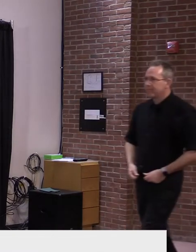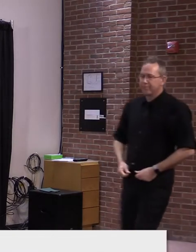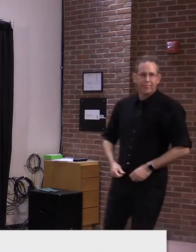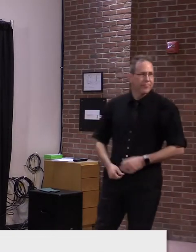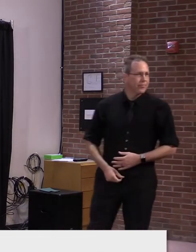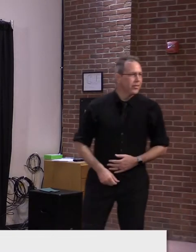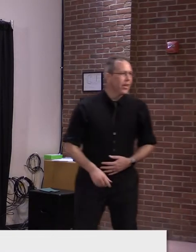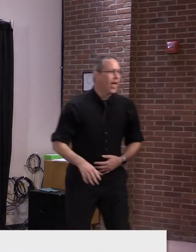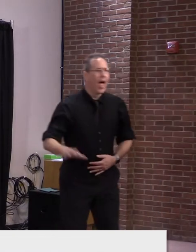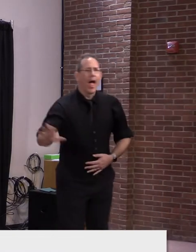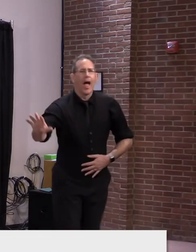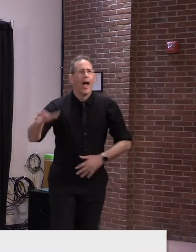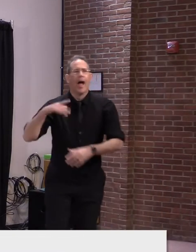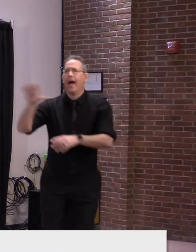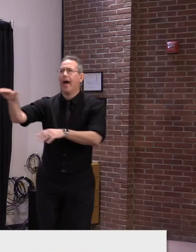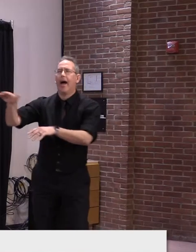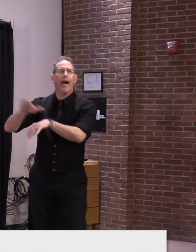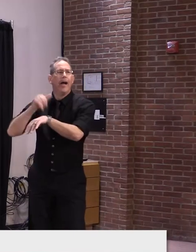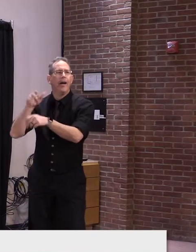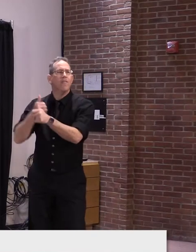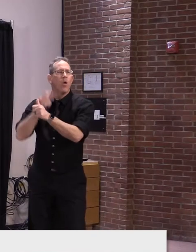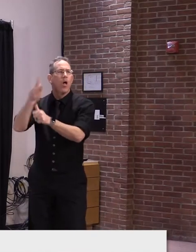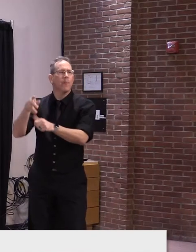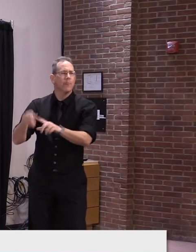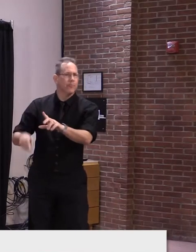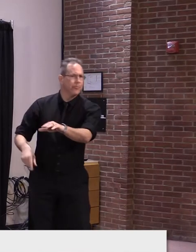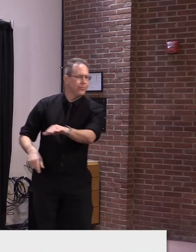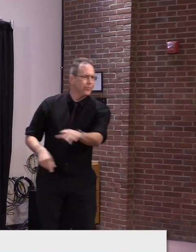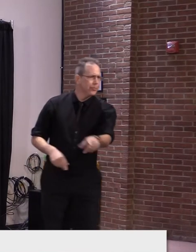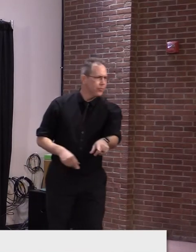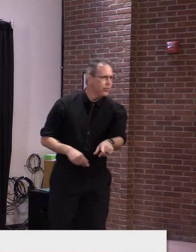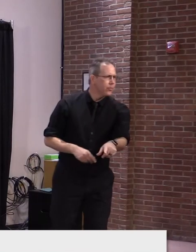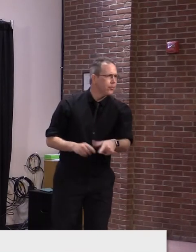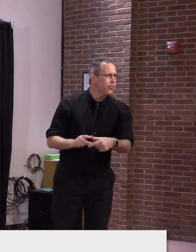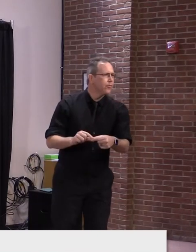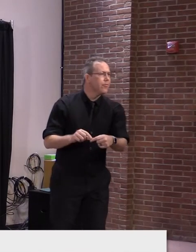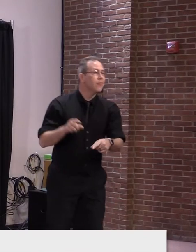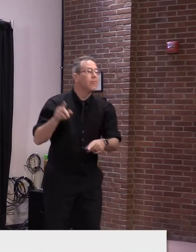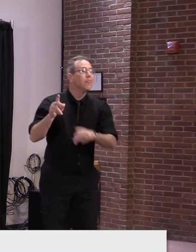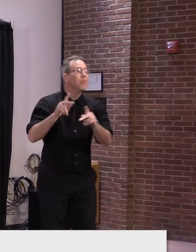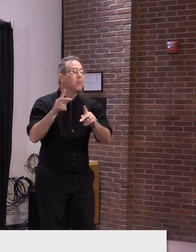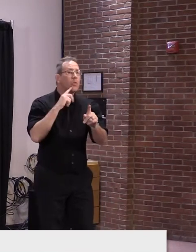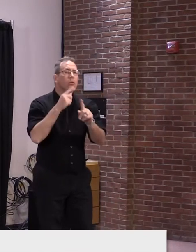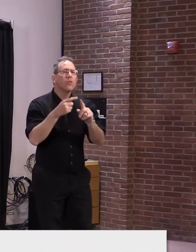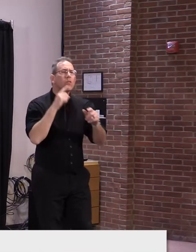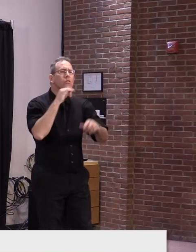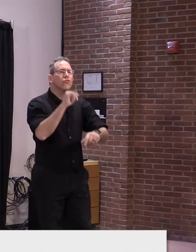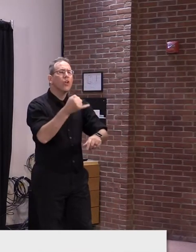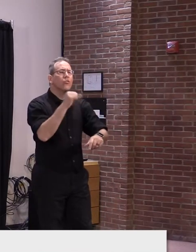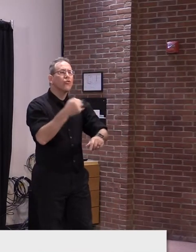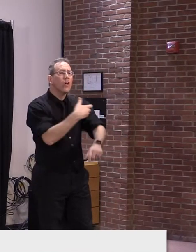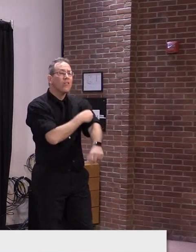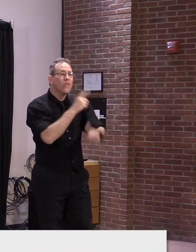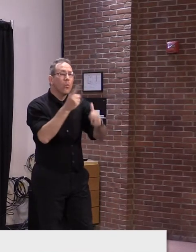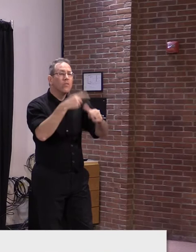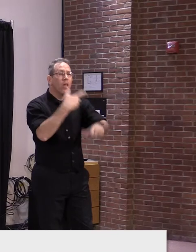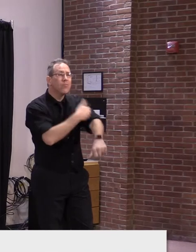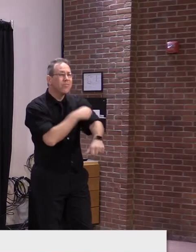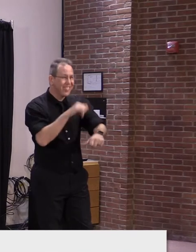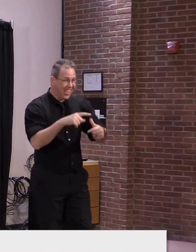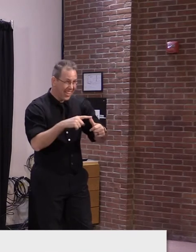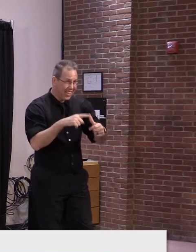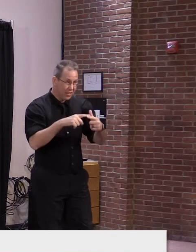received emails from people who had a J&J shot and then a Moderna, and they are concerned that they are not